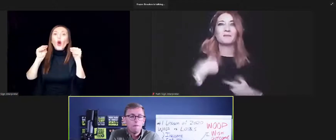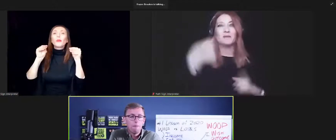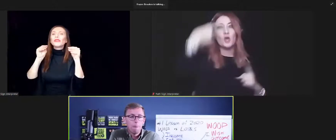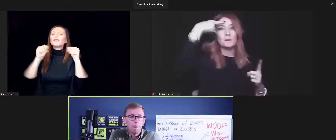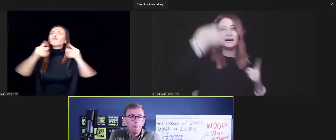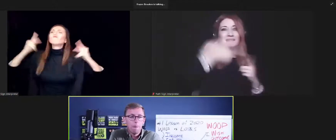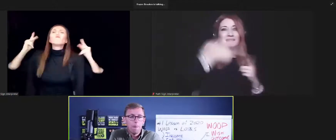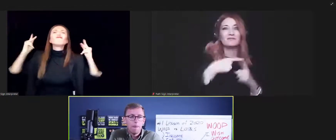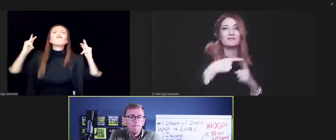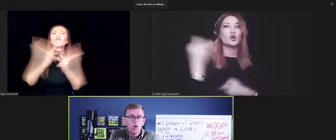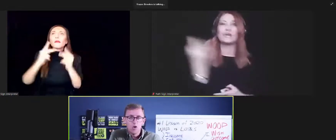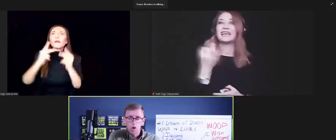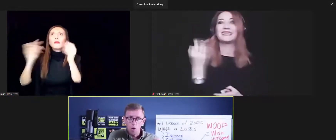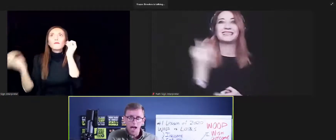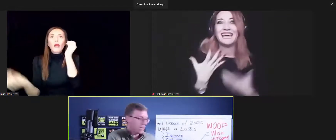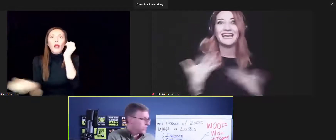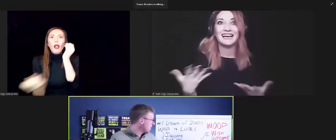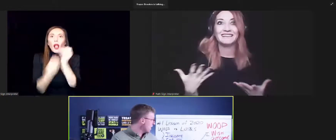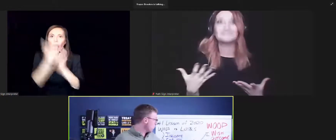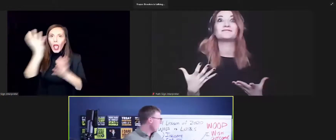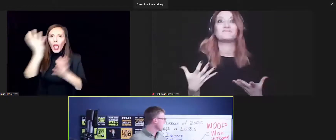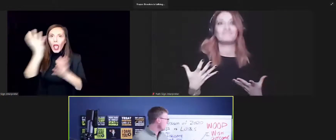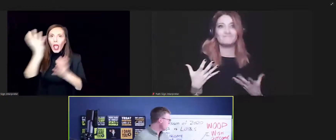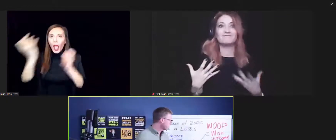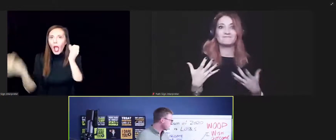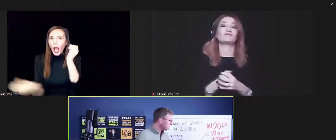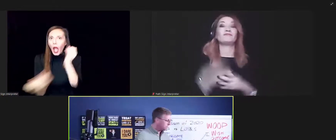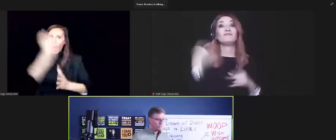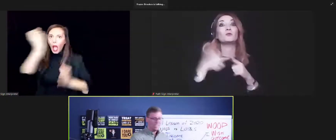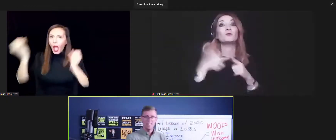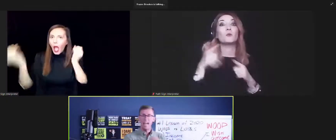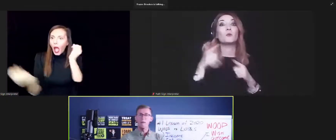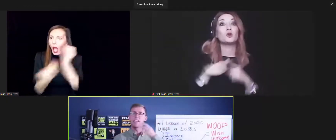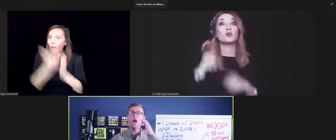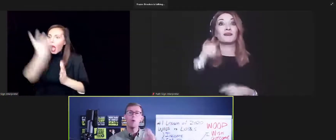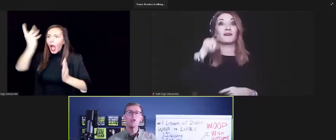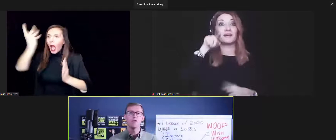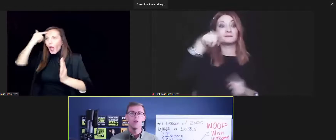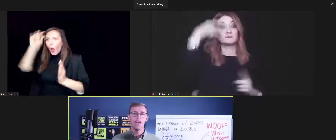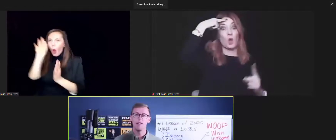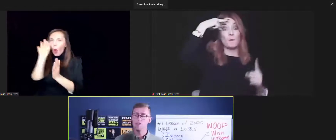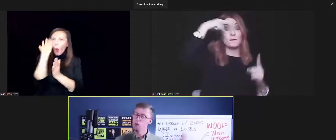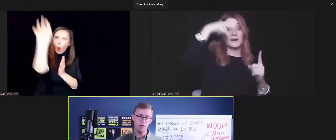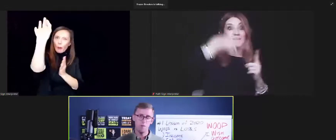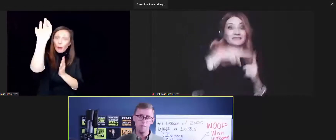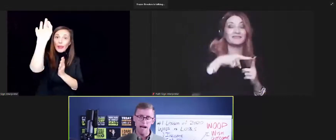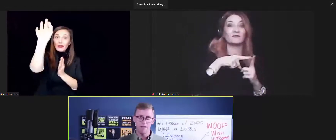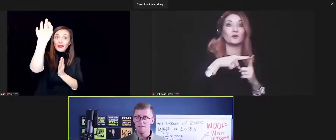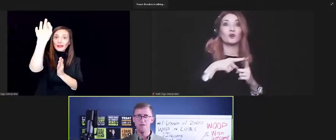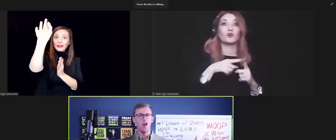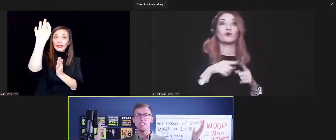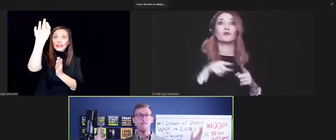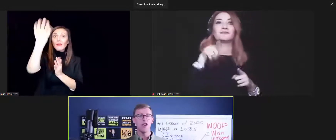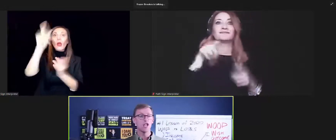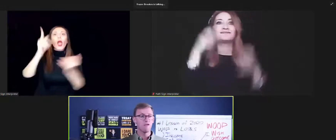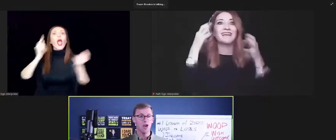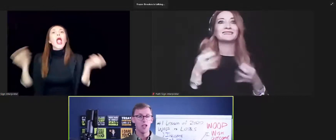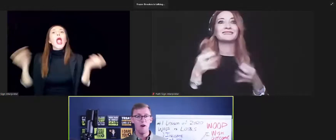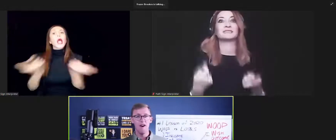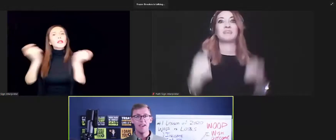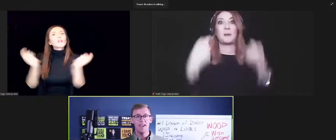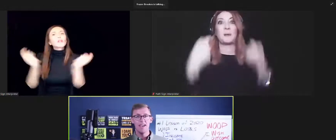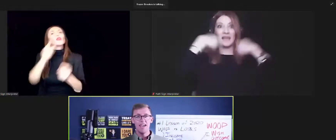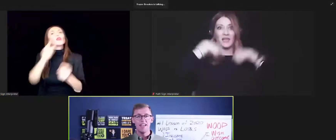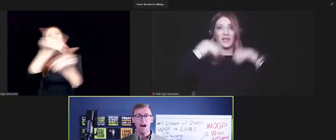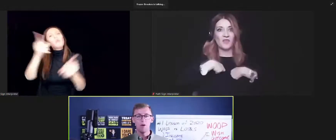goal. So go ahead and do this challenge. Let me know when you've done it. You'll be done by the 31st of